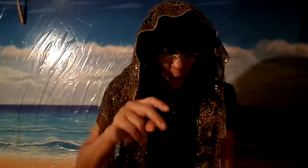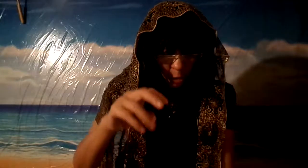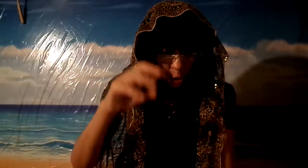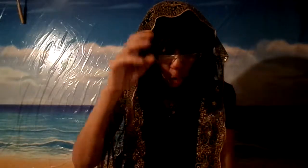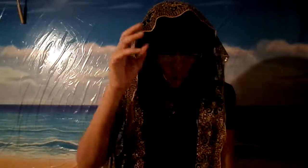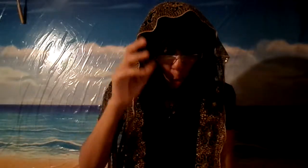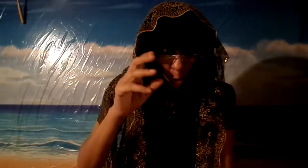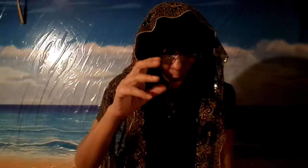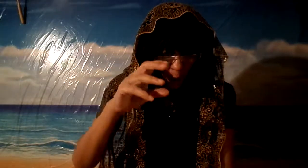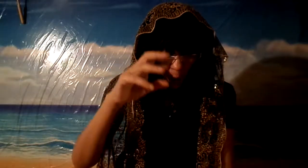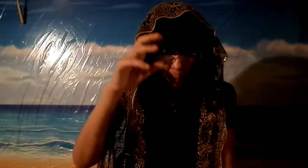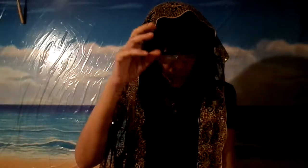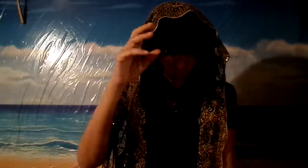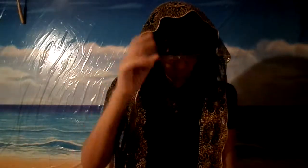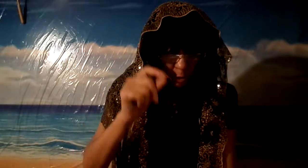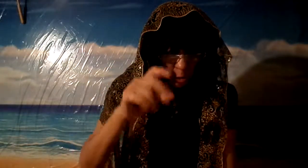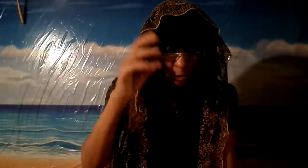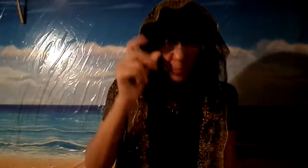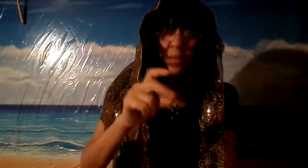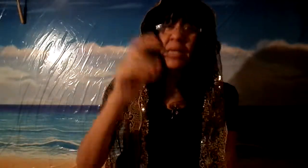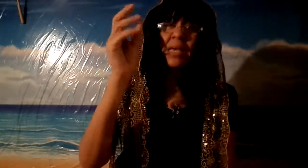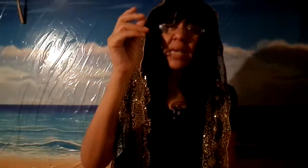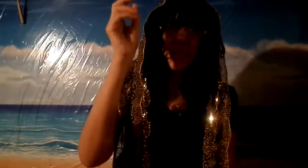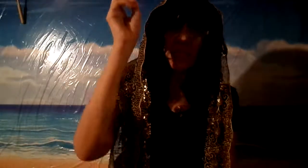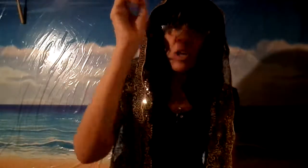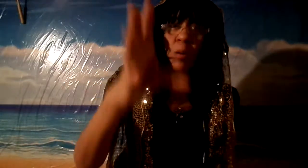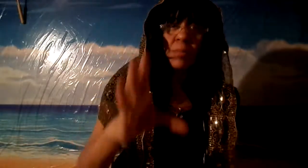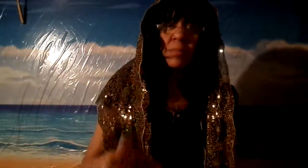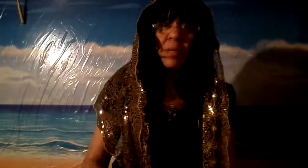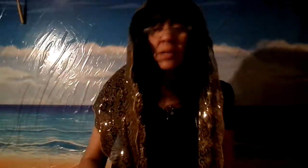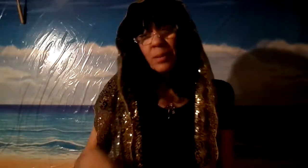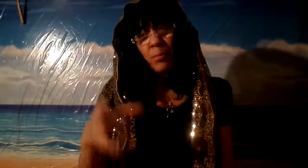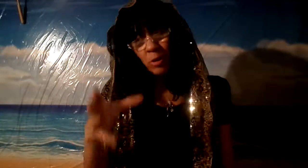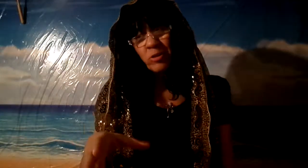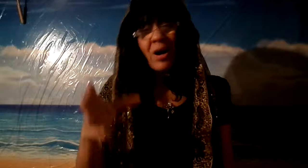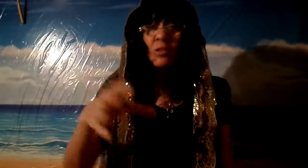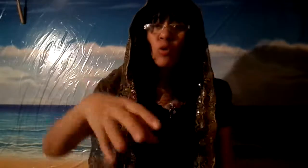that you are be born to speak in tongue. But